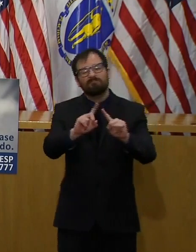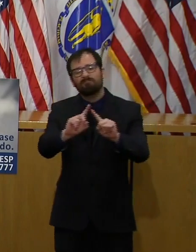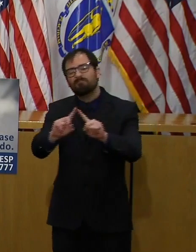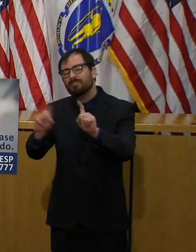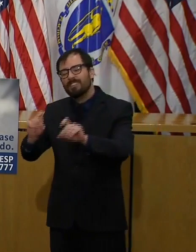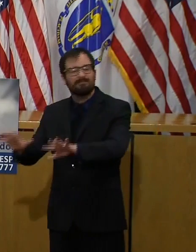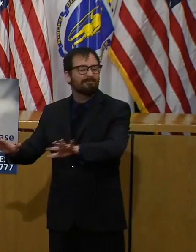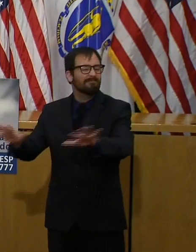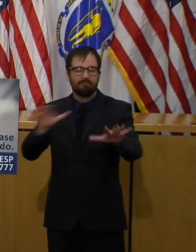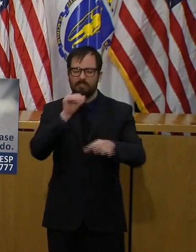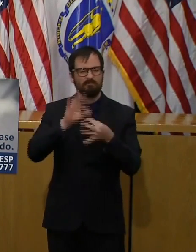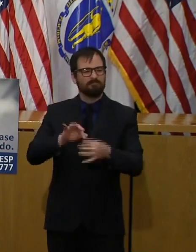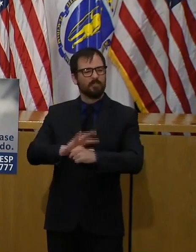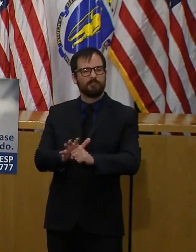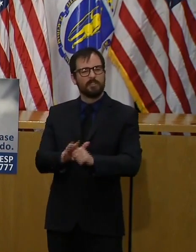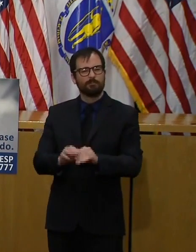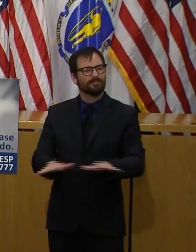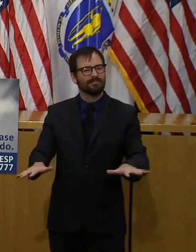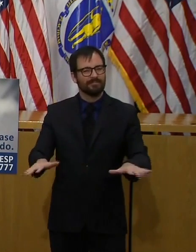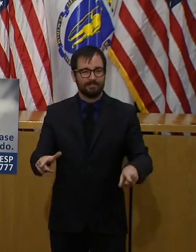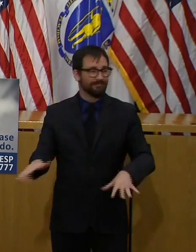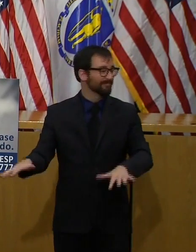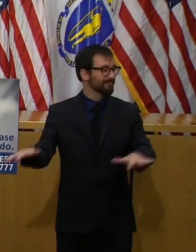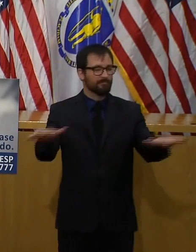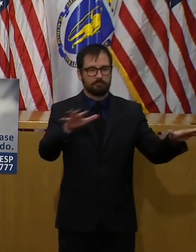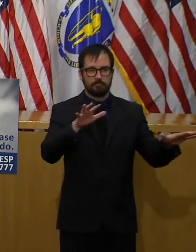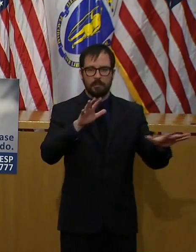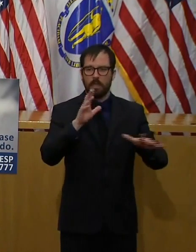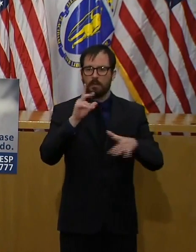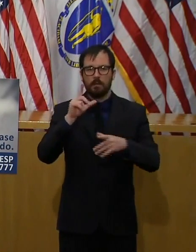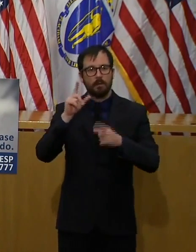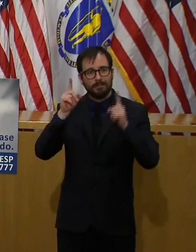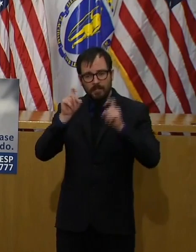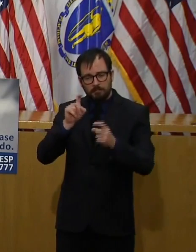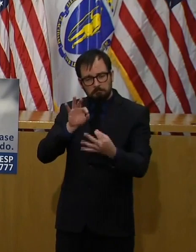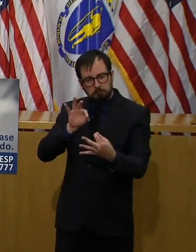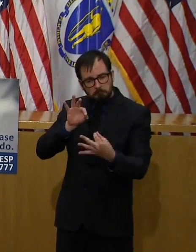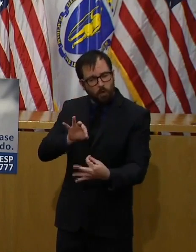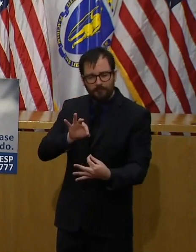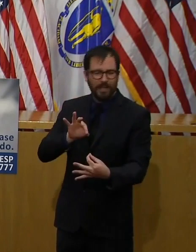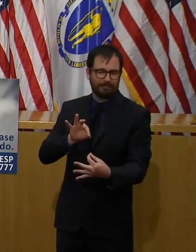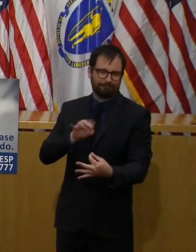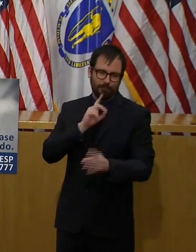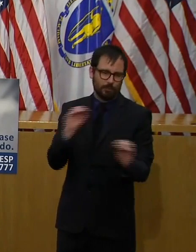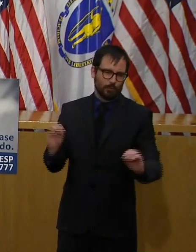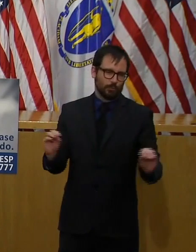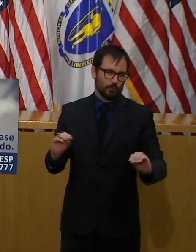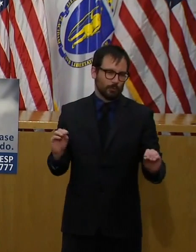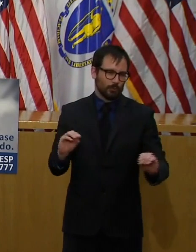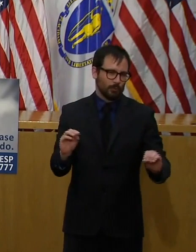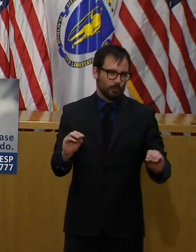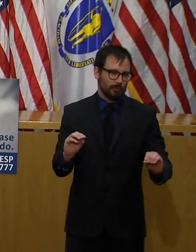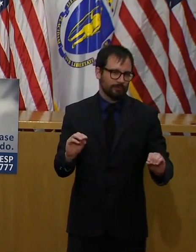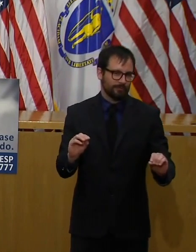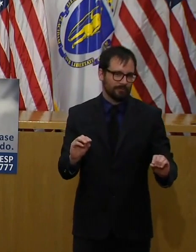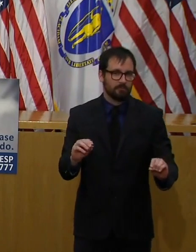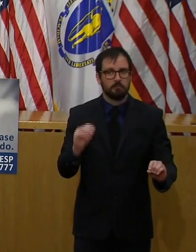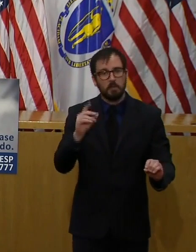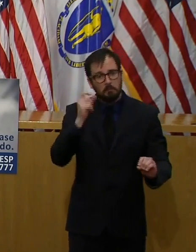can be tricky. But people, generally speaking, are pretty comfortable that the testing